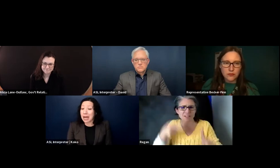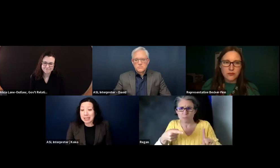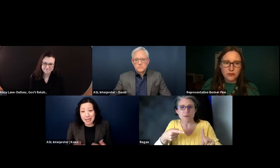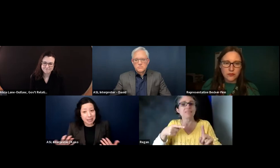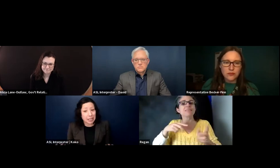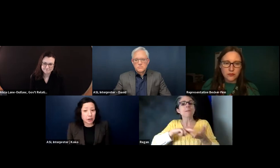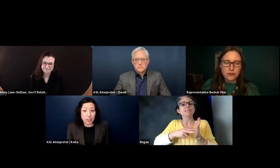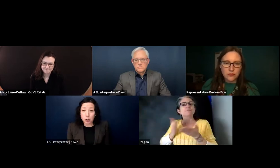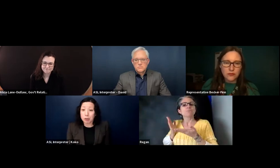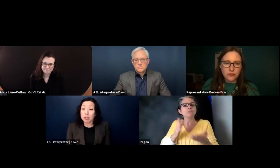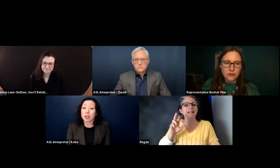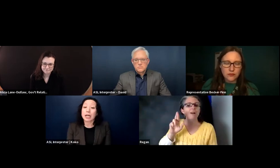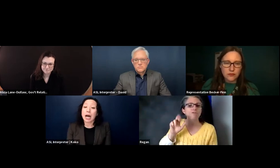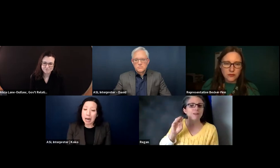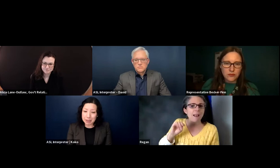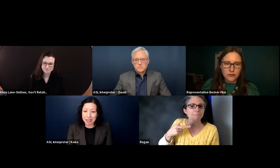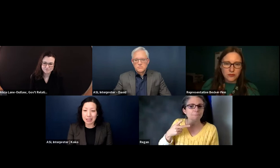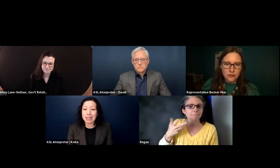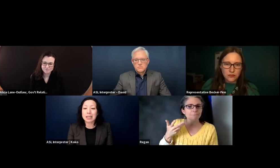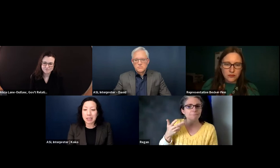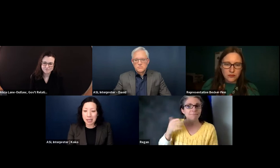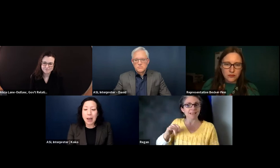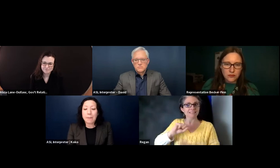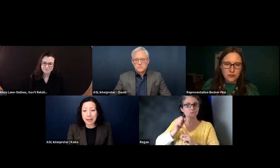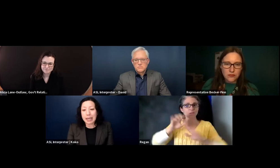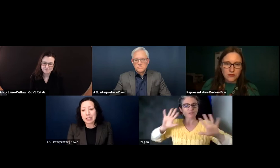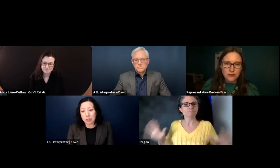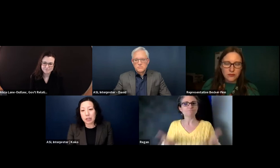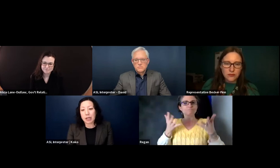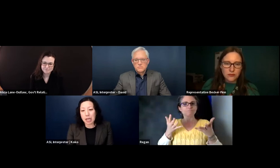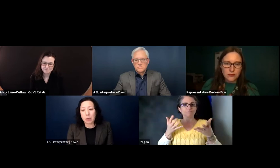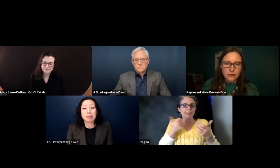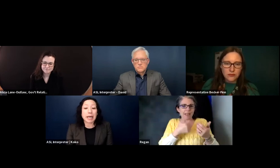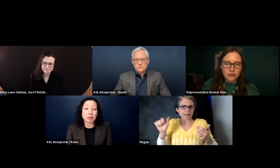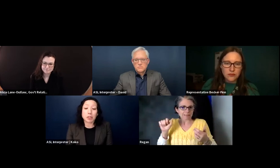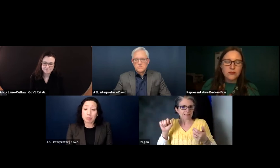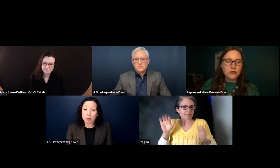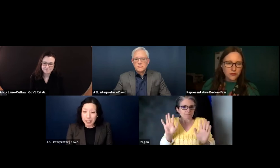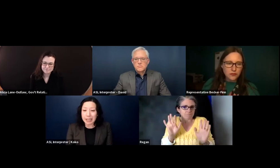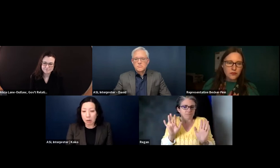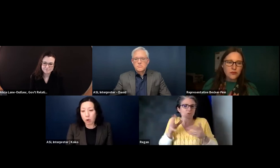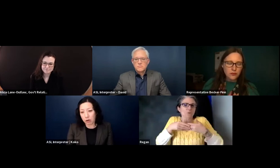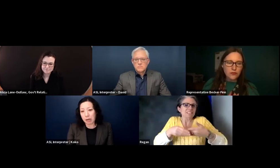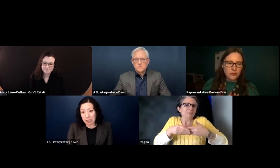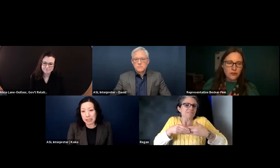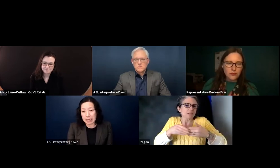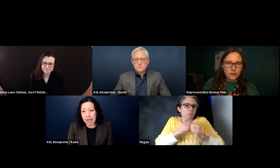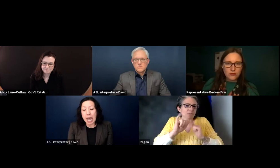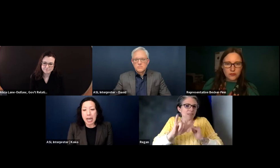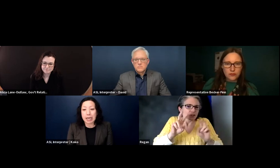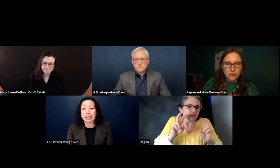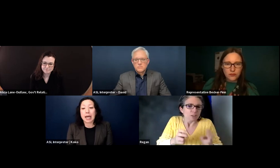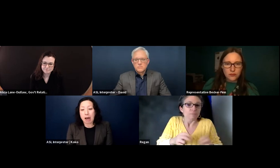some, not saying that hearing interpreters are not competent, but it would be able to bring more